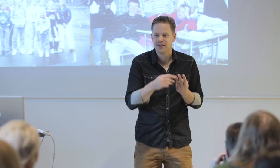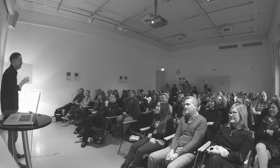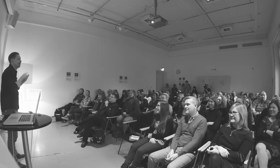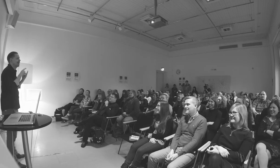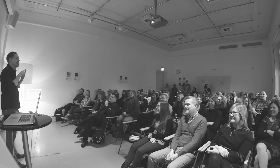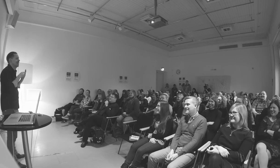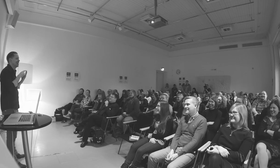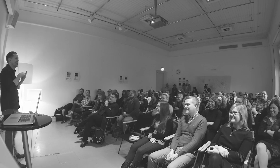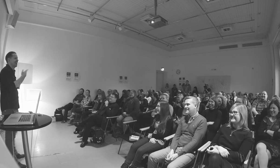yeah.